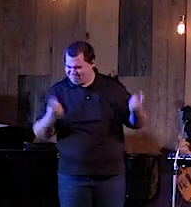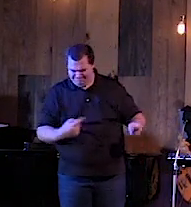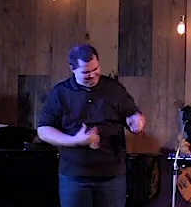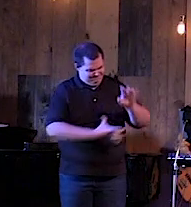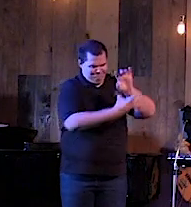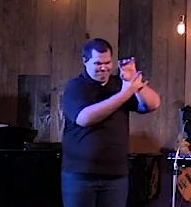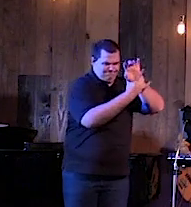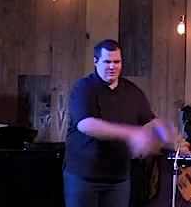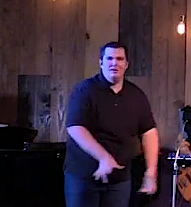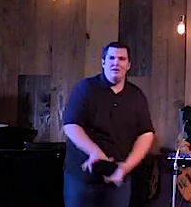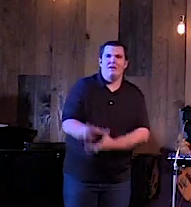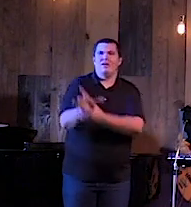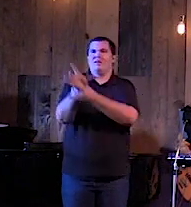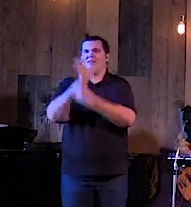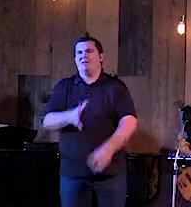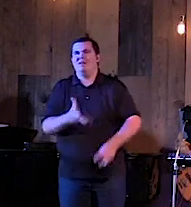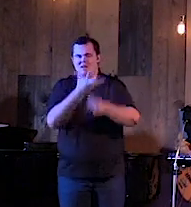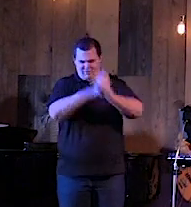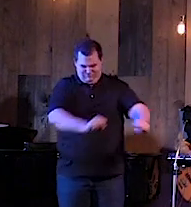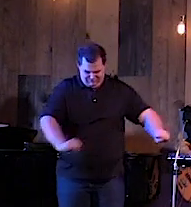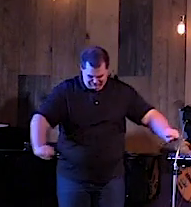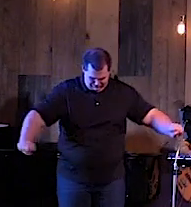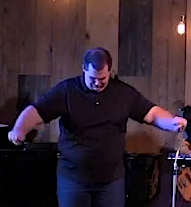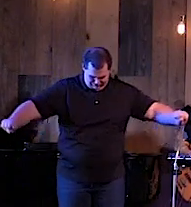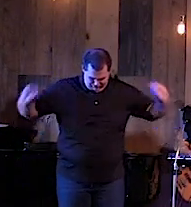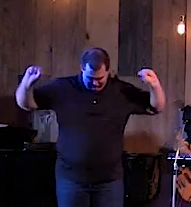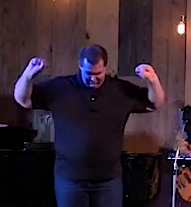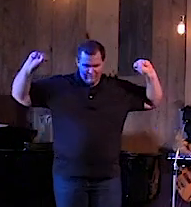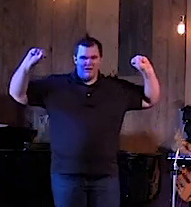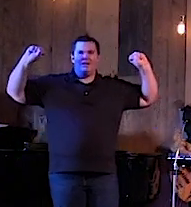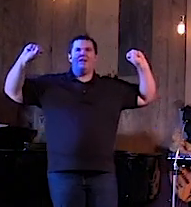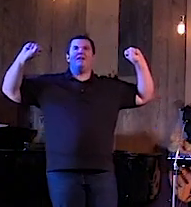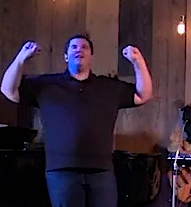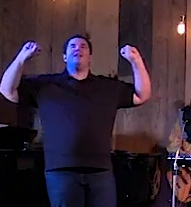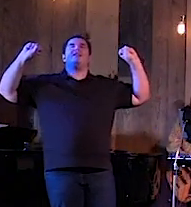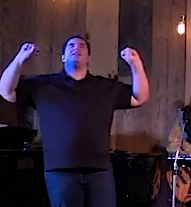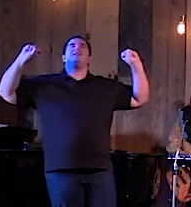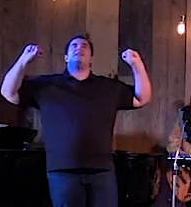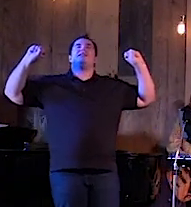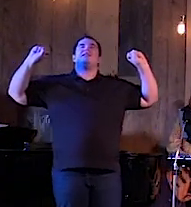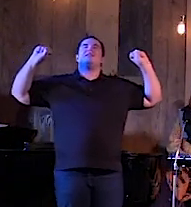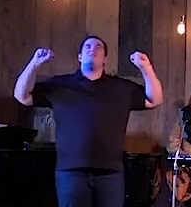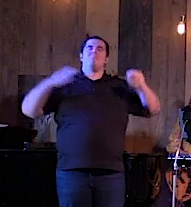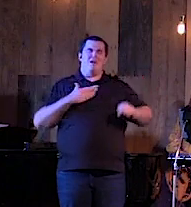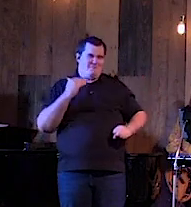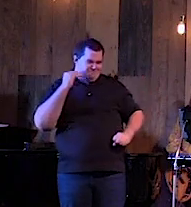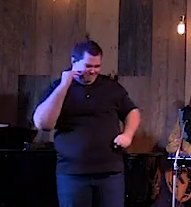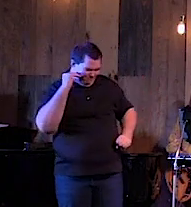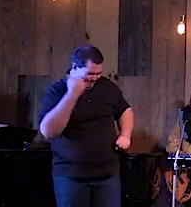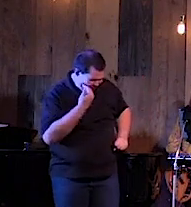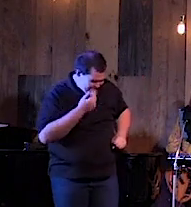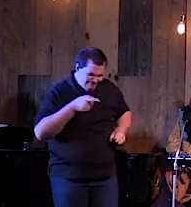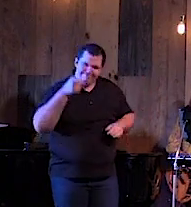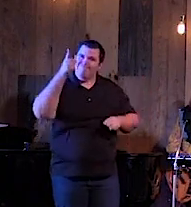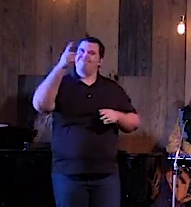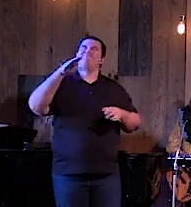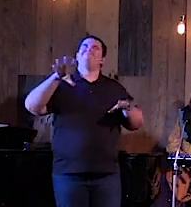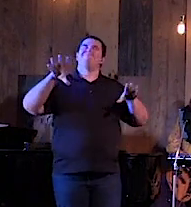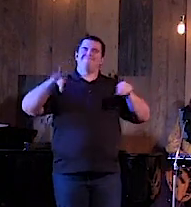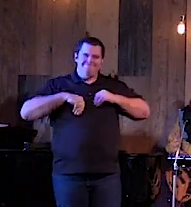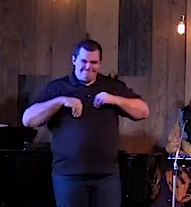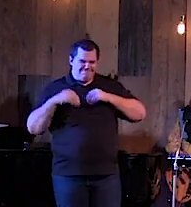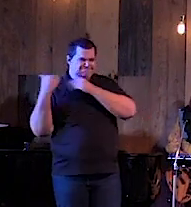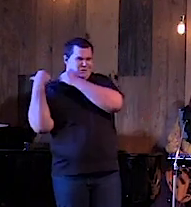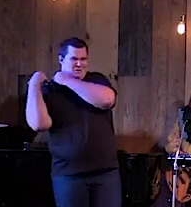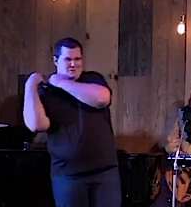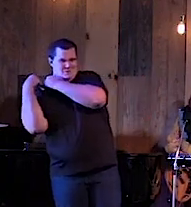Released from my chains, I'm a prisoner no more. My shame was a ransom